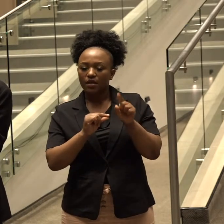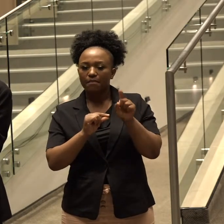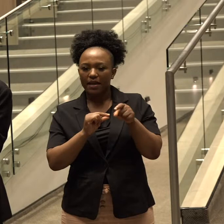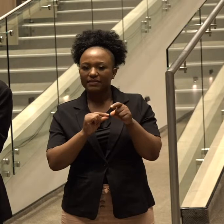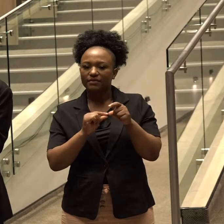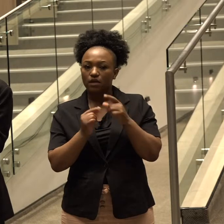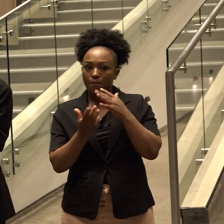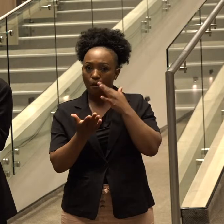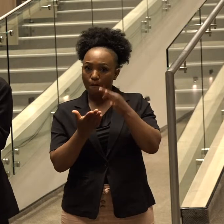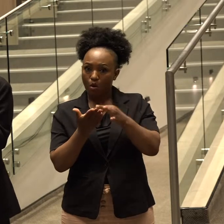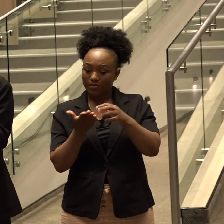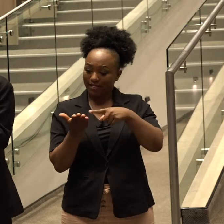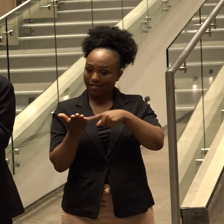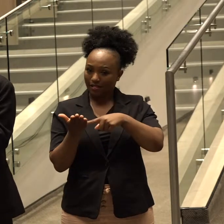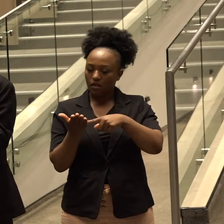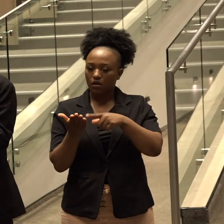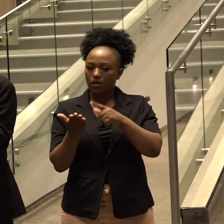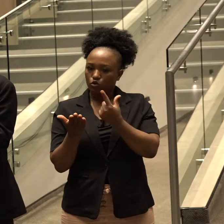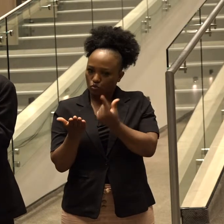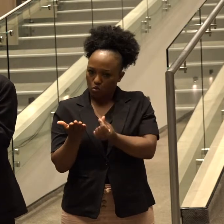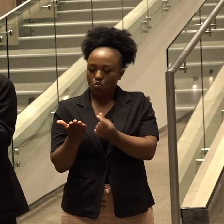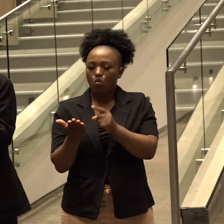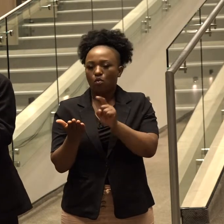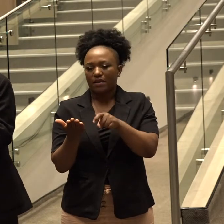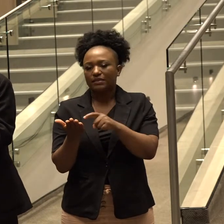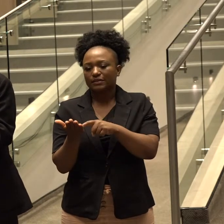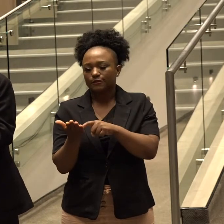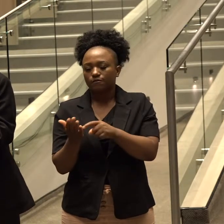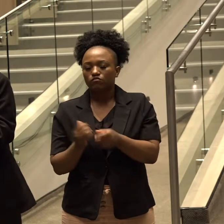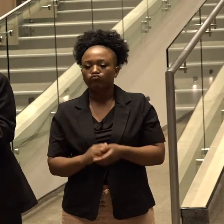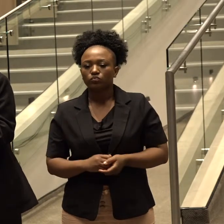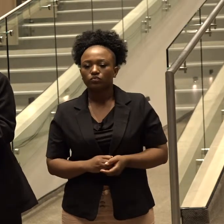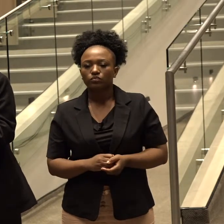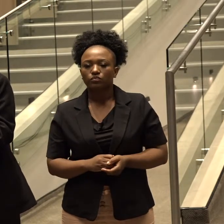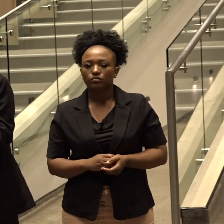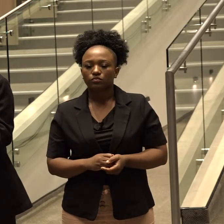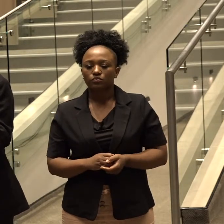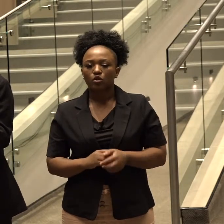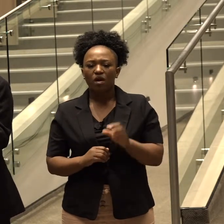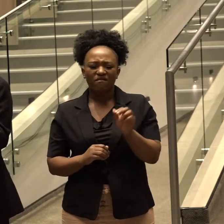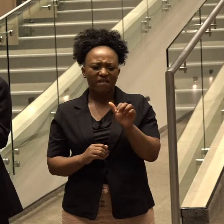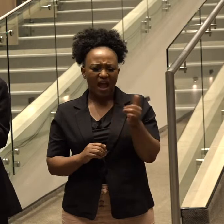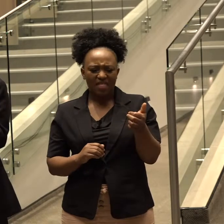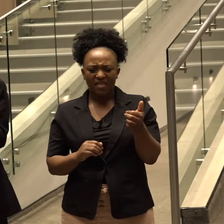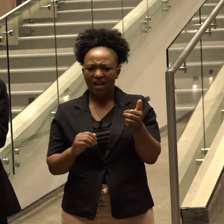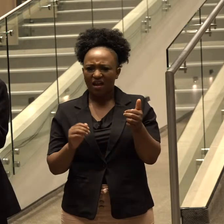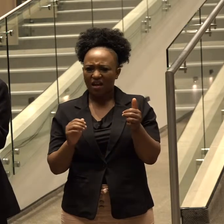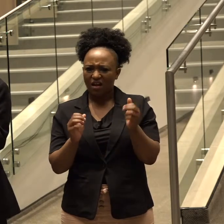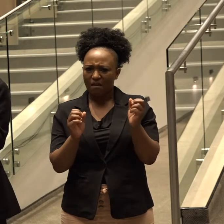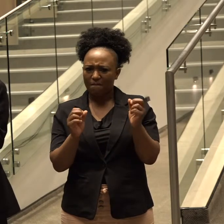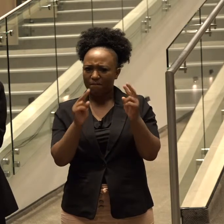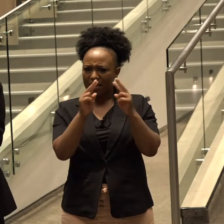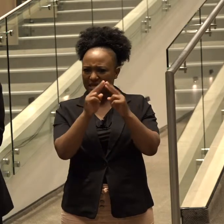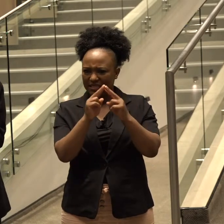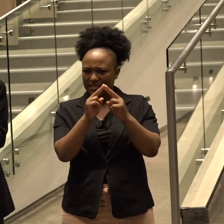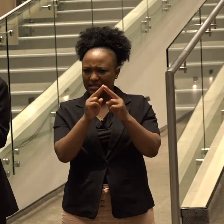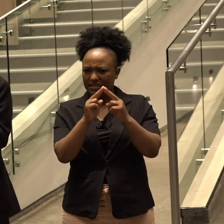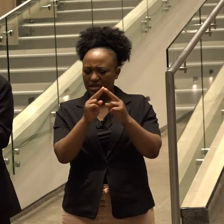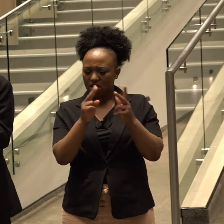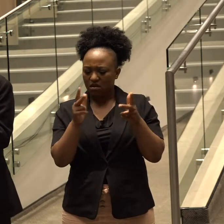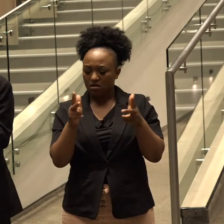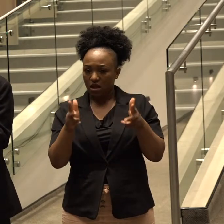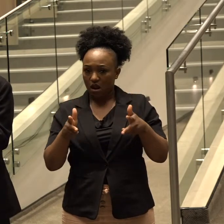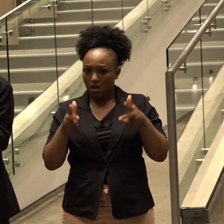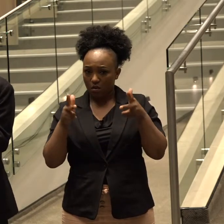this proposal and there are these Subway Bridge there by the railway